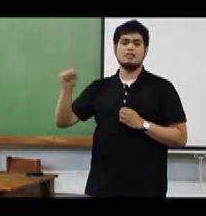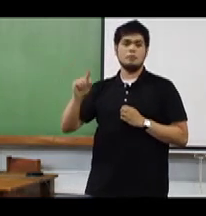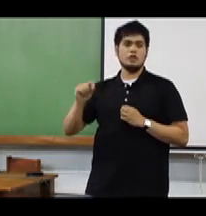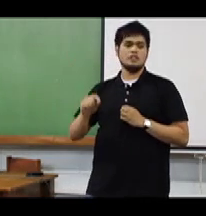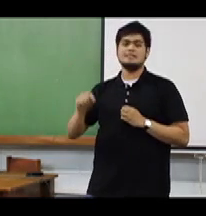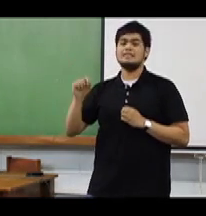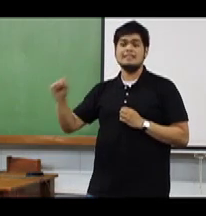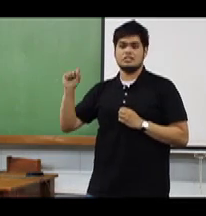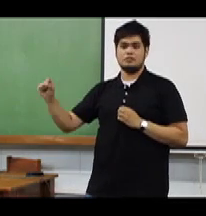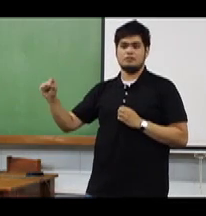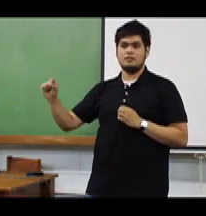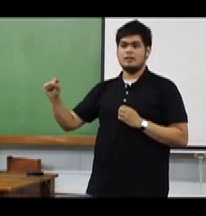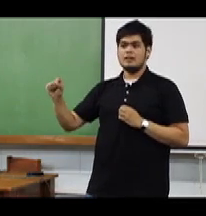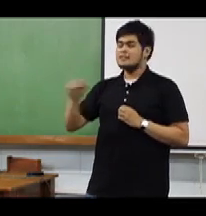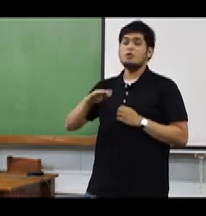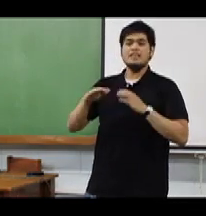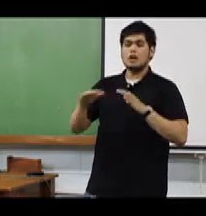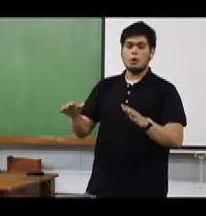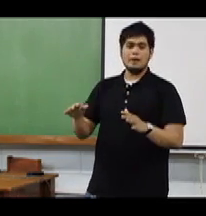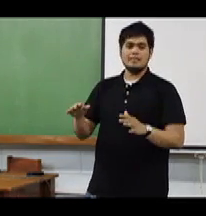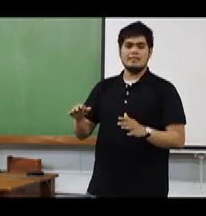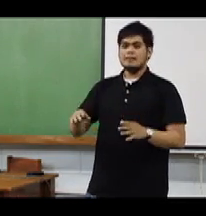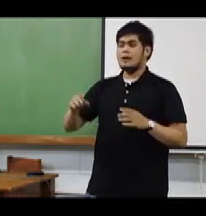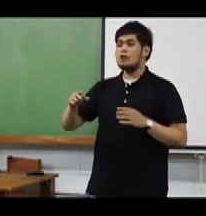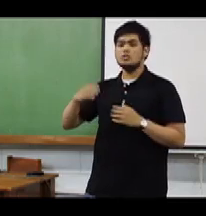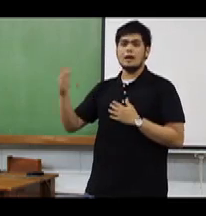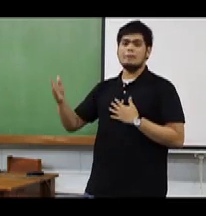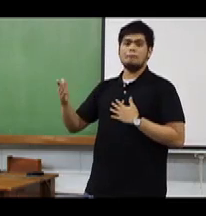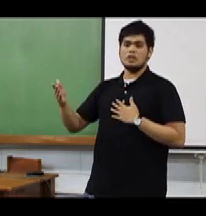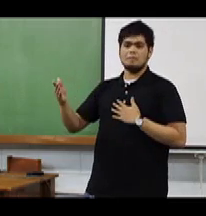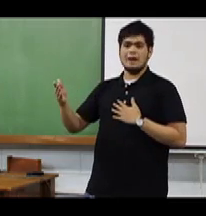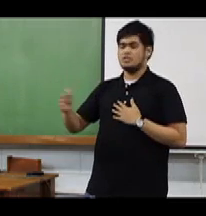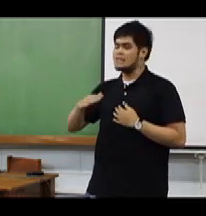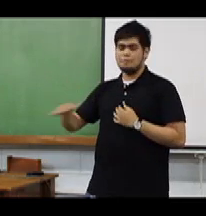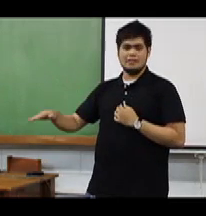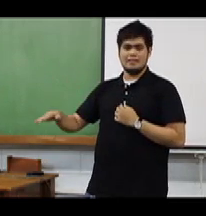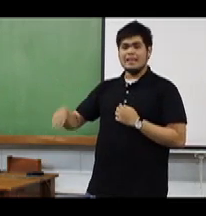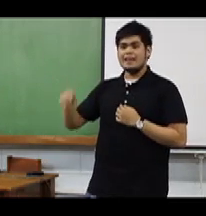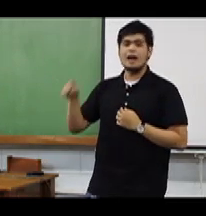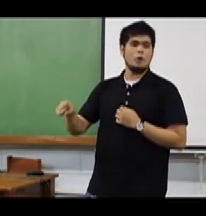the opportunities you deserve. Kasi kung hindi ka committed, pero gusto mo lang maging project manager, hindi pwede yun. Kailangan